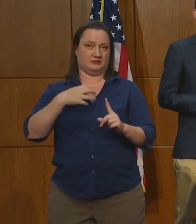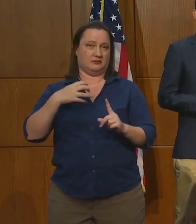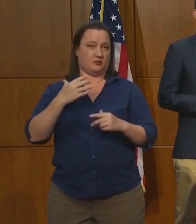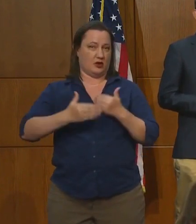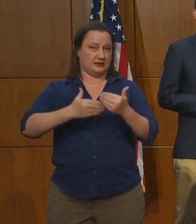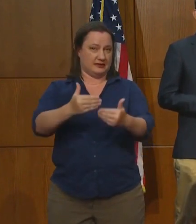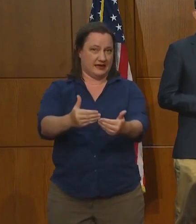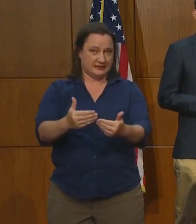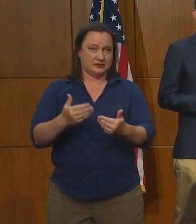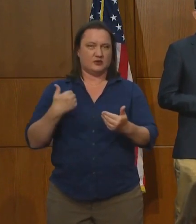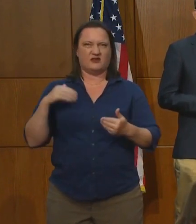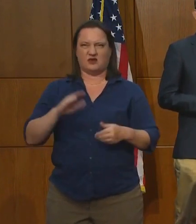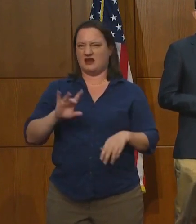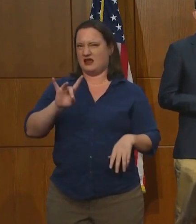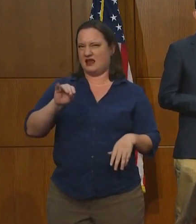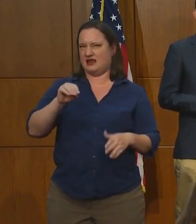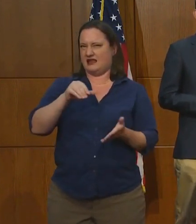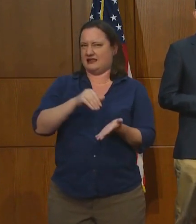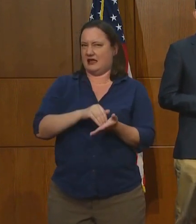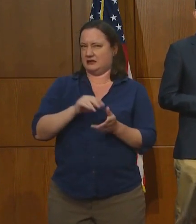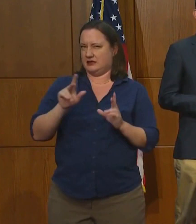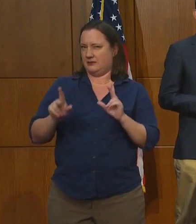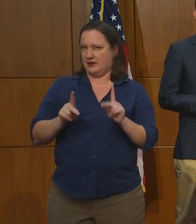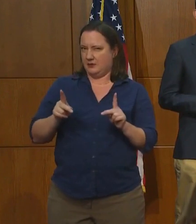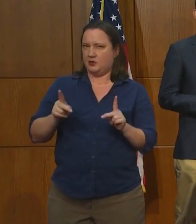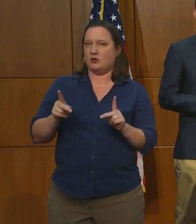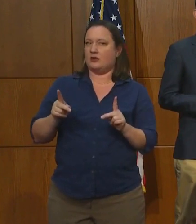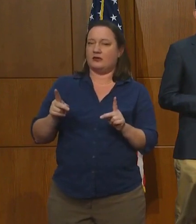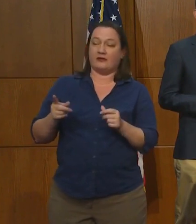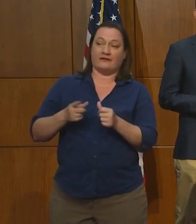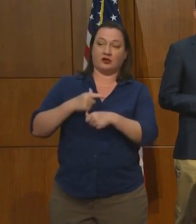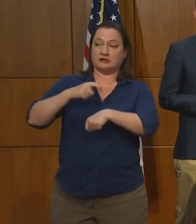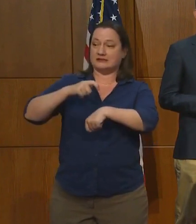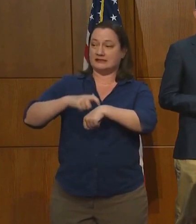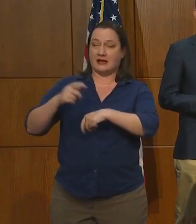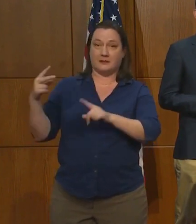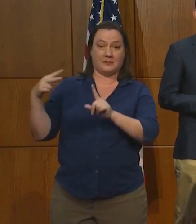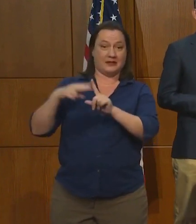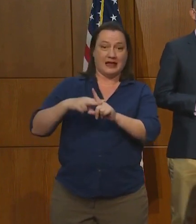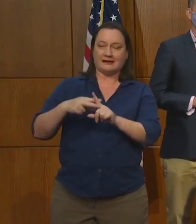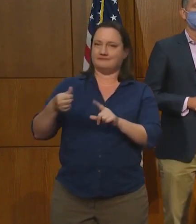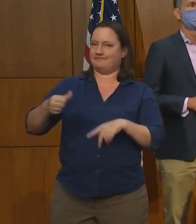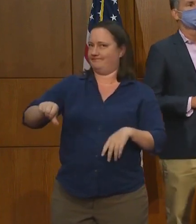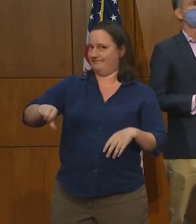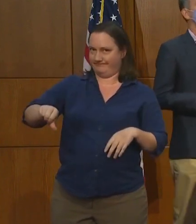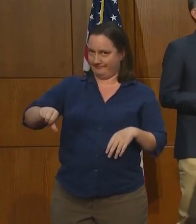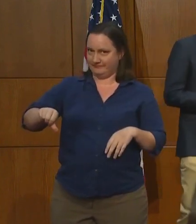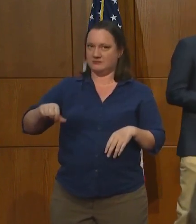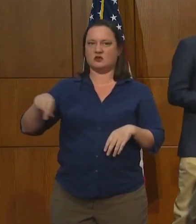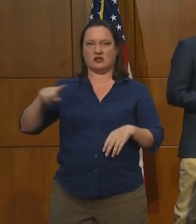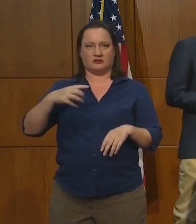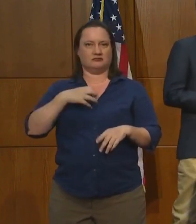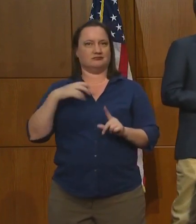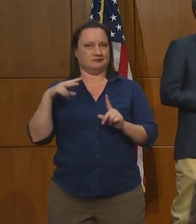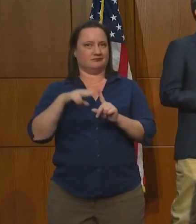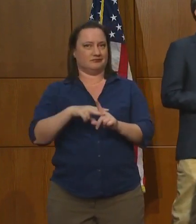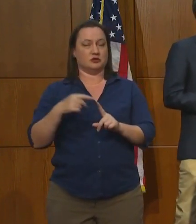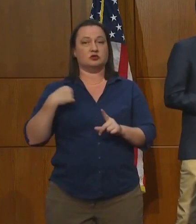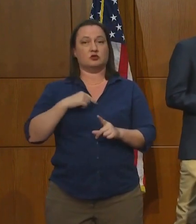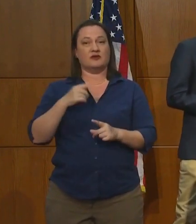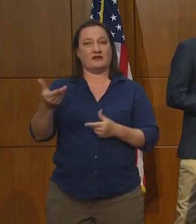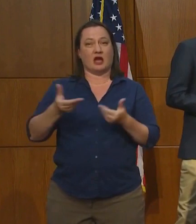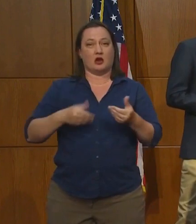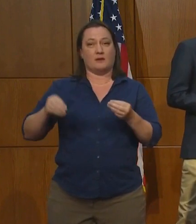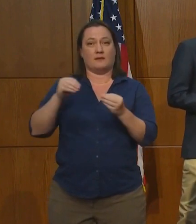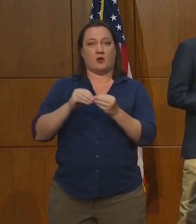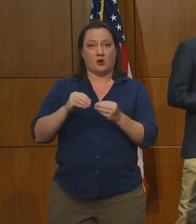denied benefits, and they have to work with our deputy. We have hired 35 new deputies in Hampton that are specifically working on this process.